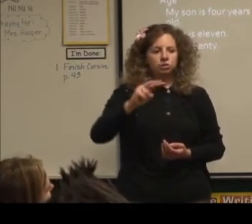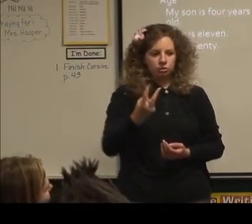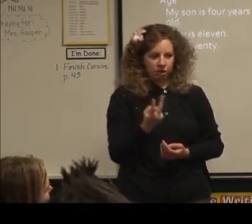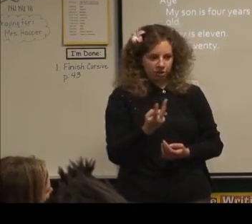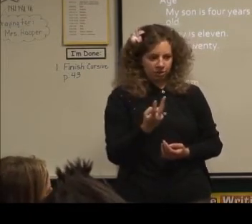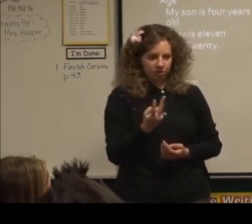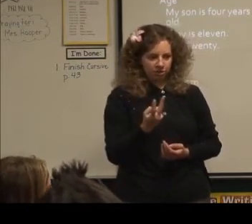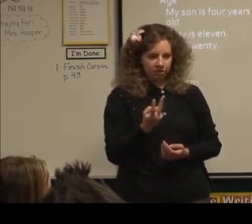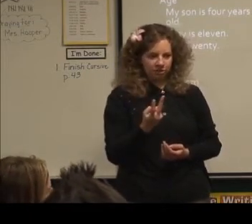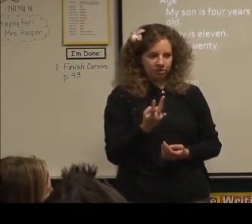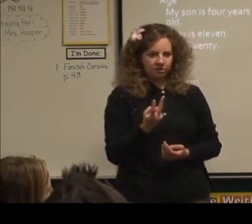$2,